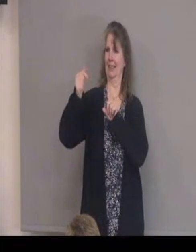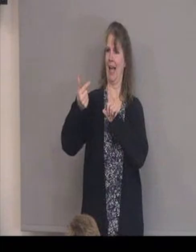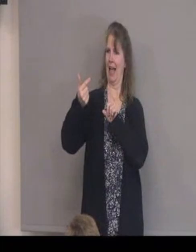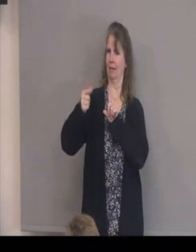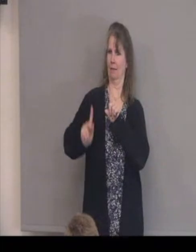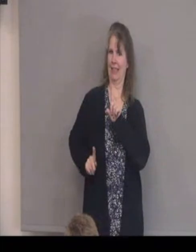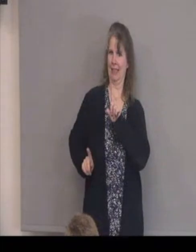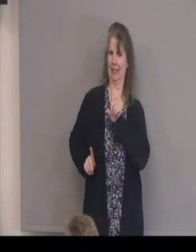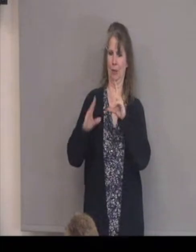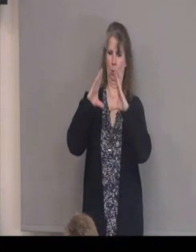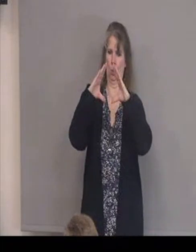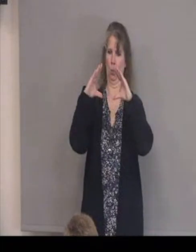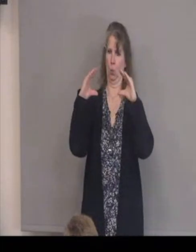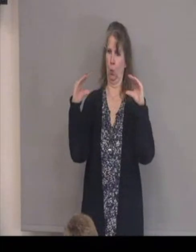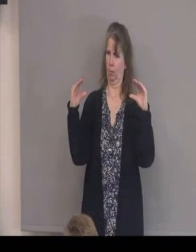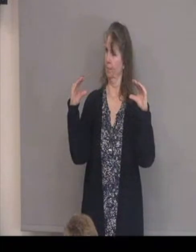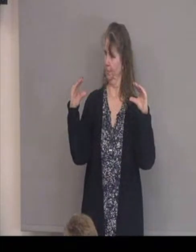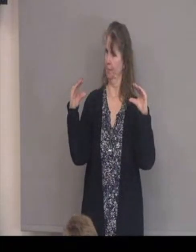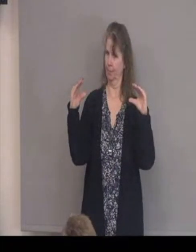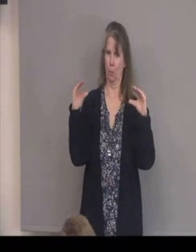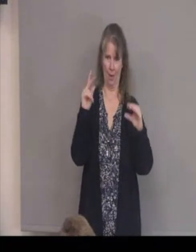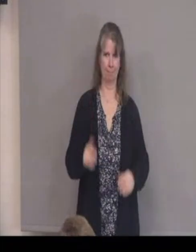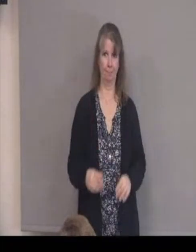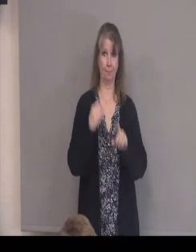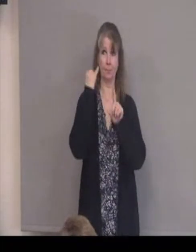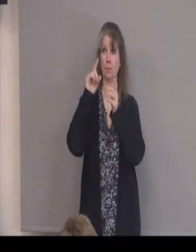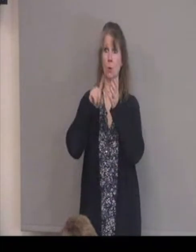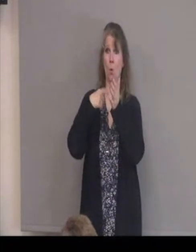you can see the sagittal, it's kidney from the sagittal plane.